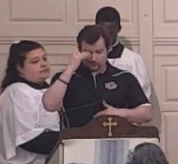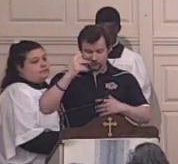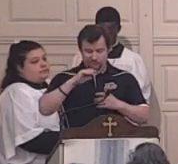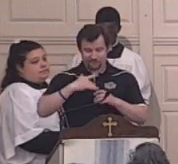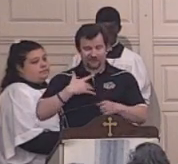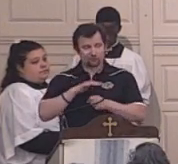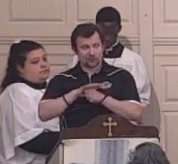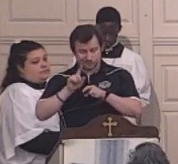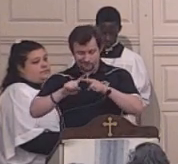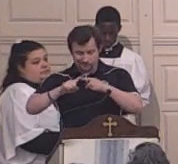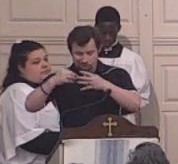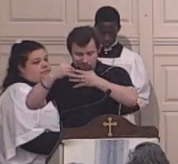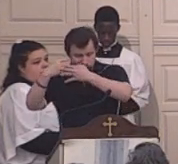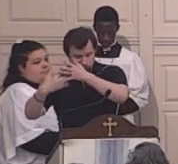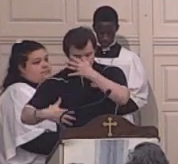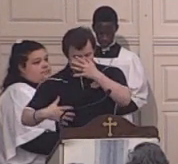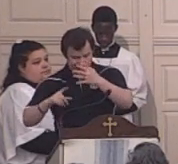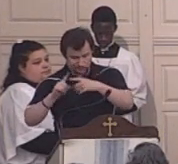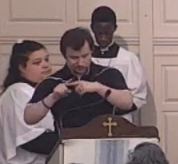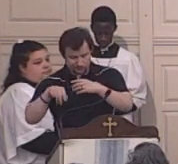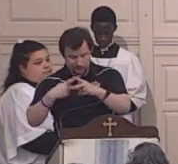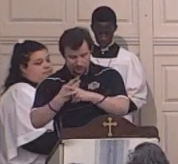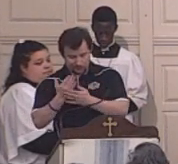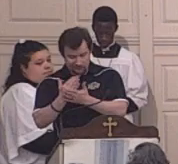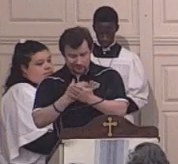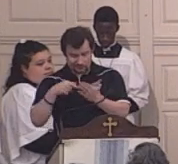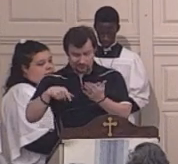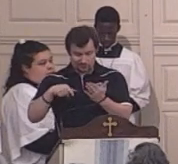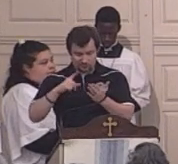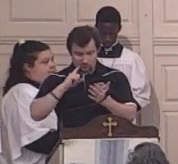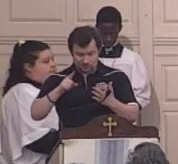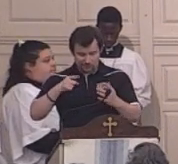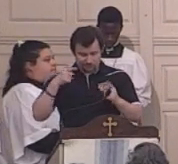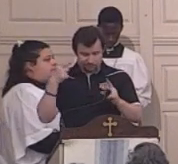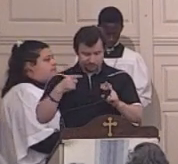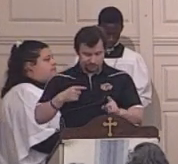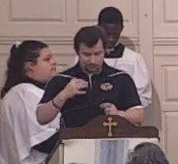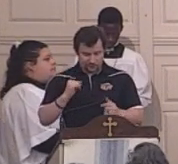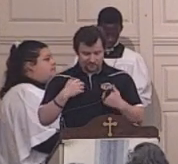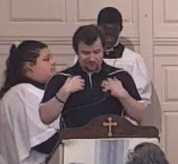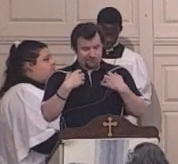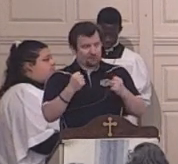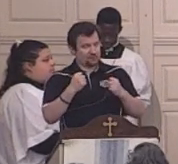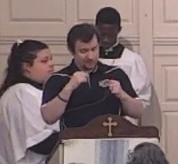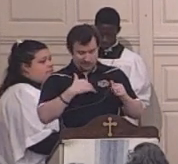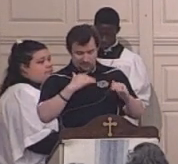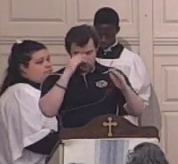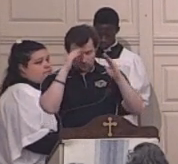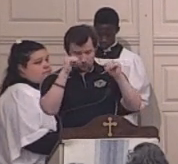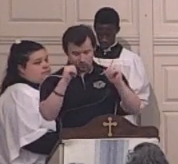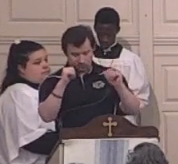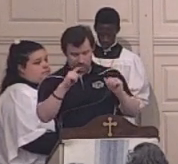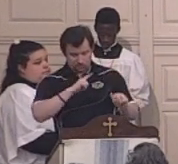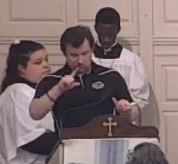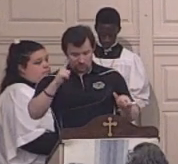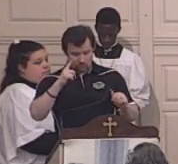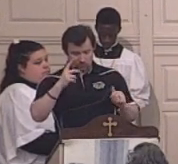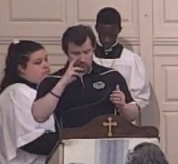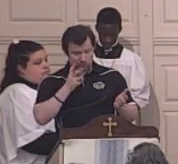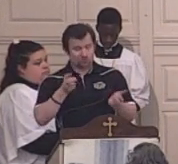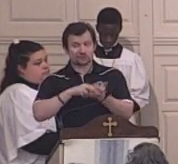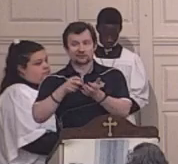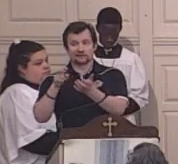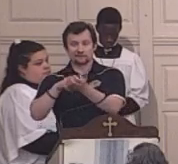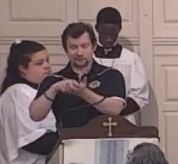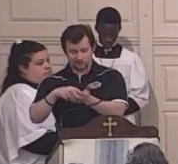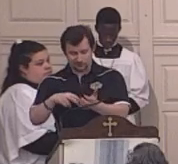For all who are sick and in distress in any way, especially those listed in the bulletin, that they be strengthened by the hope of